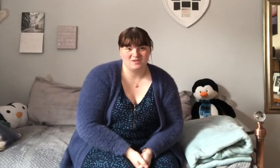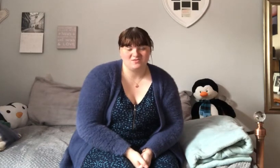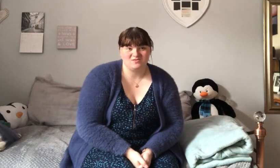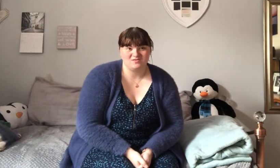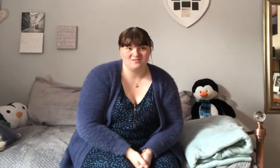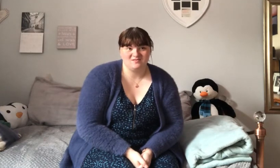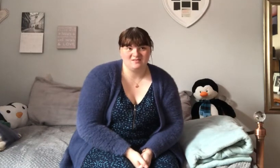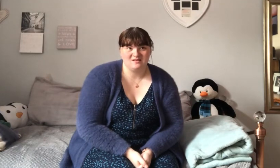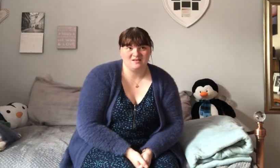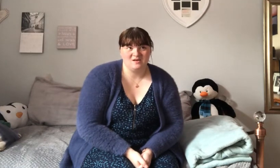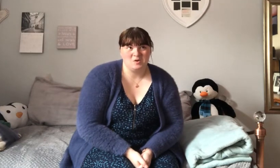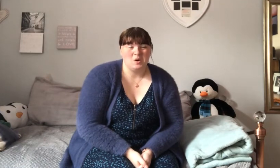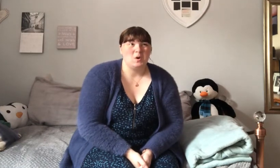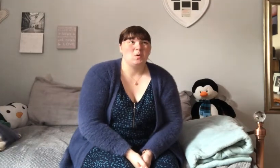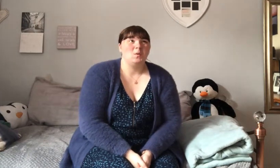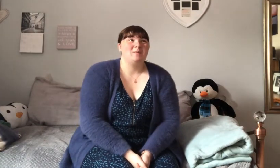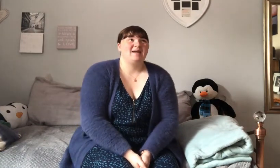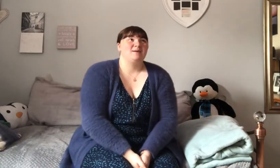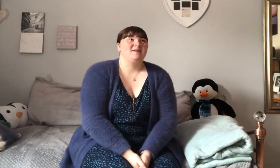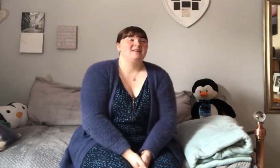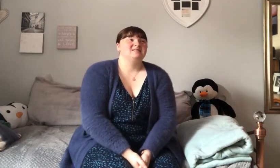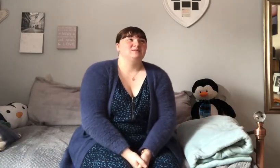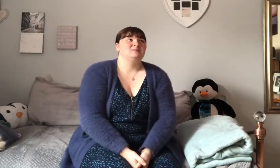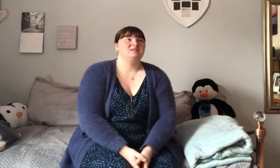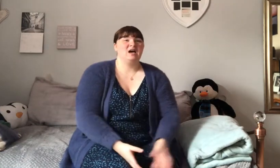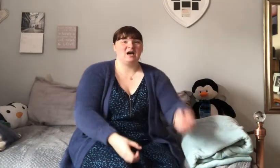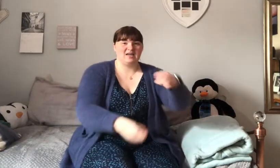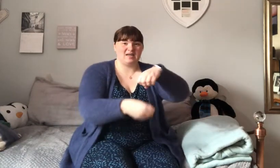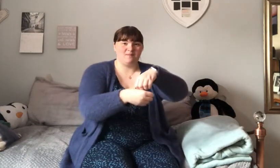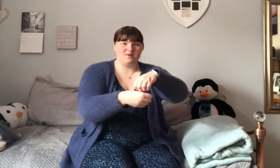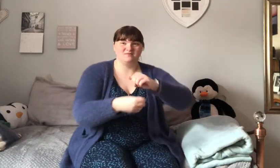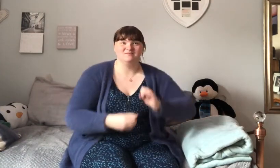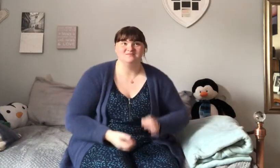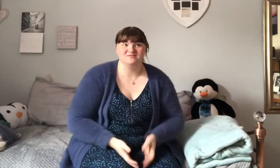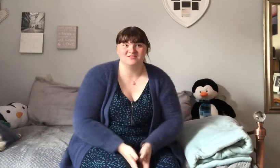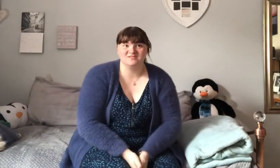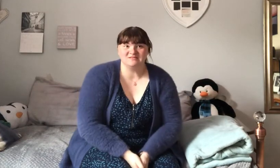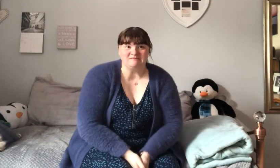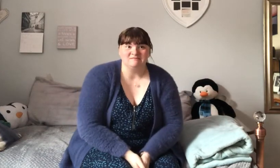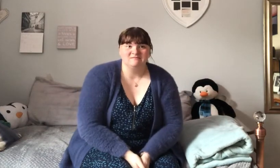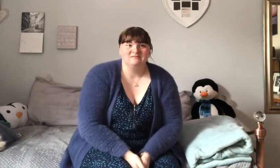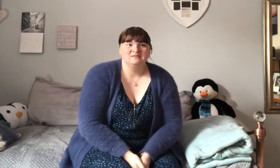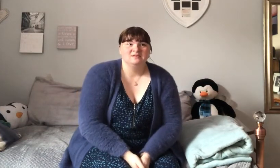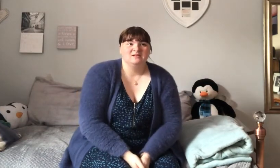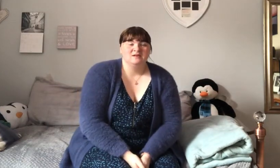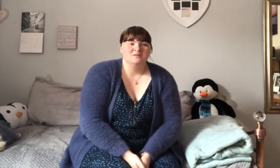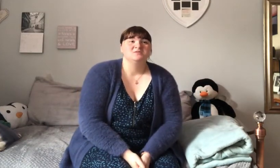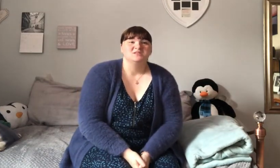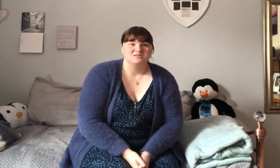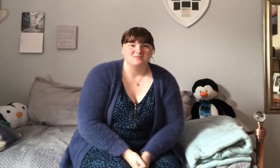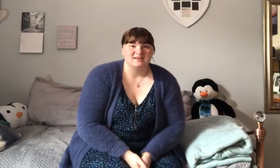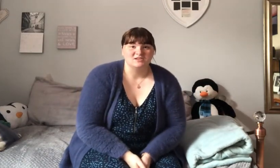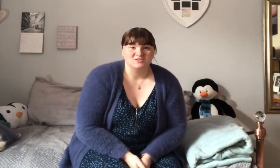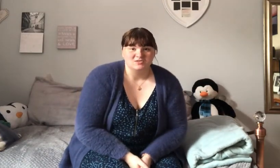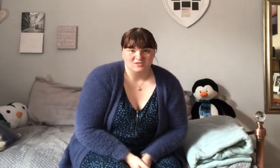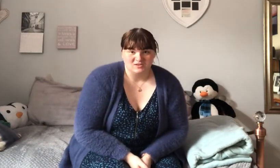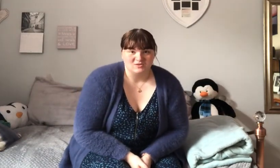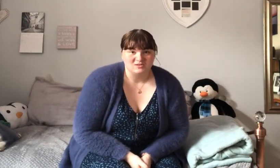good. Or maybe some tiger buns. Just make sure that your